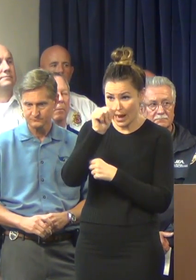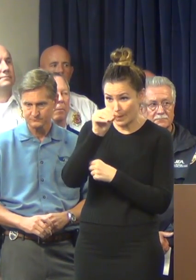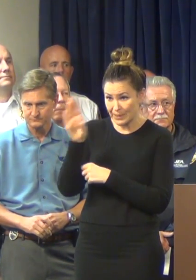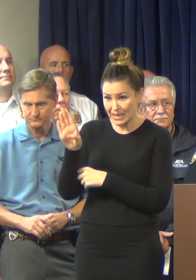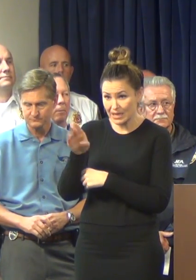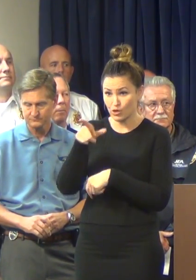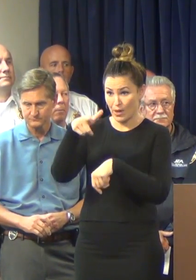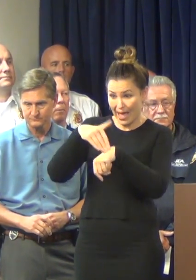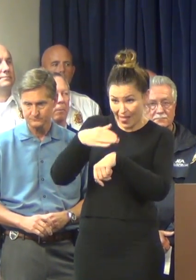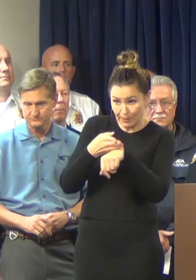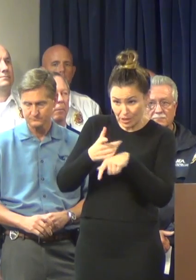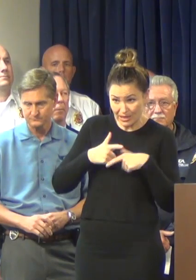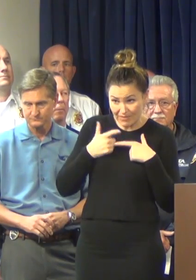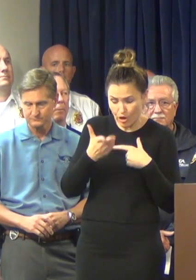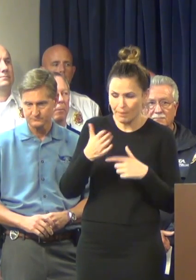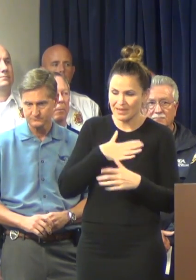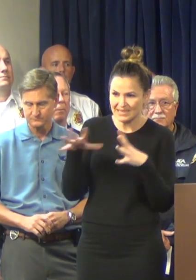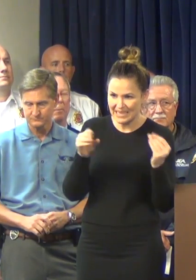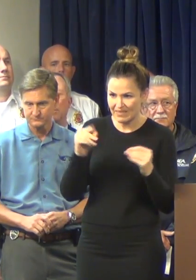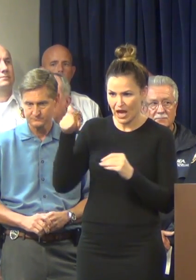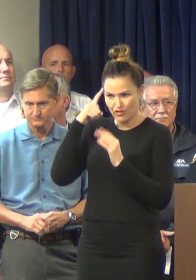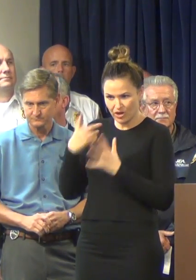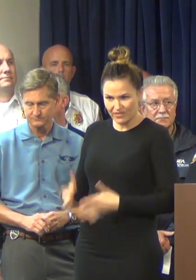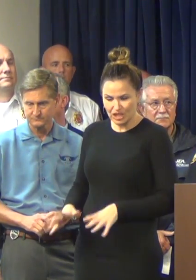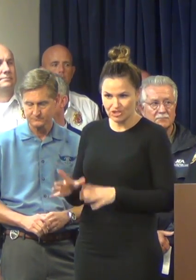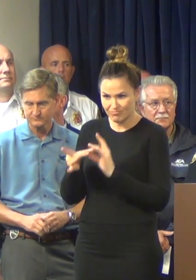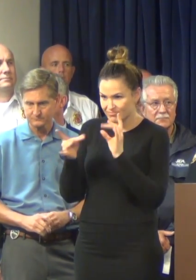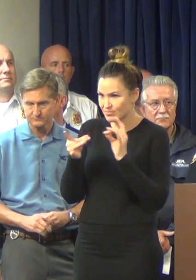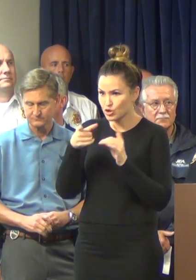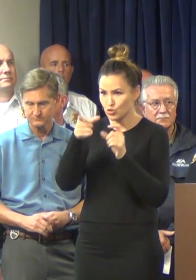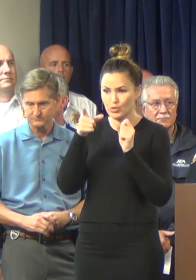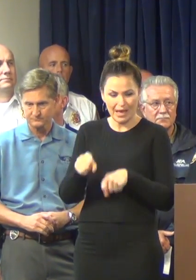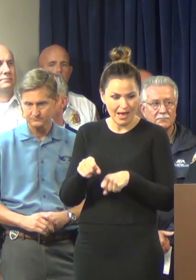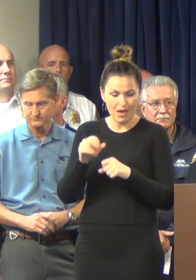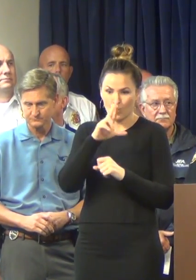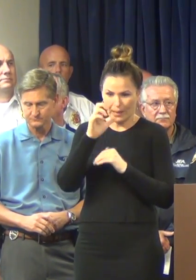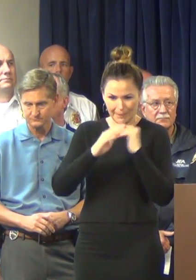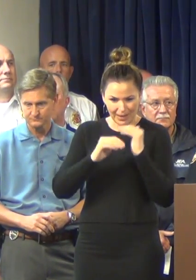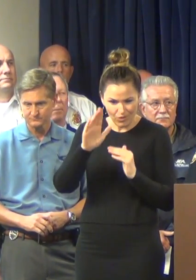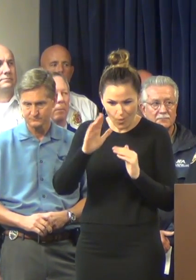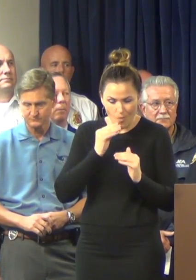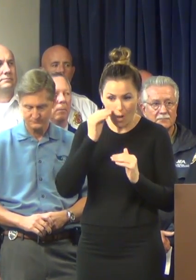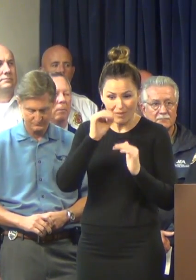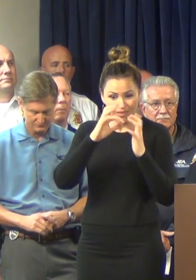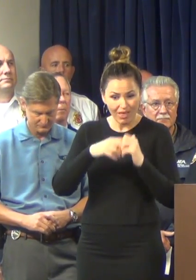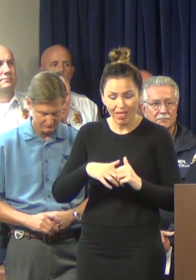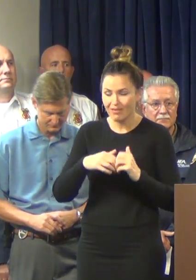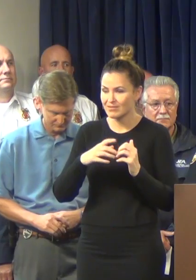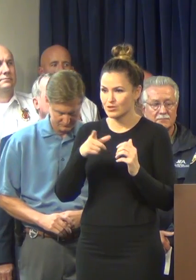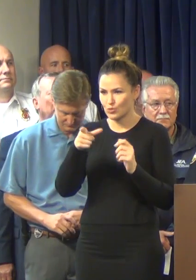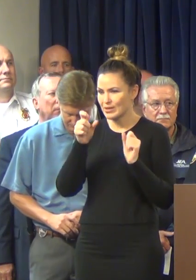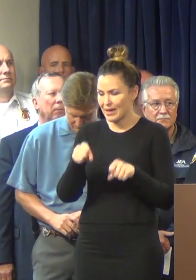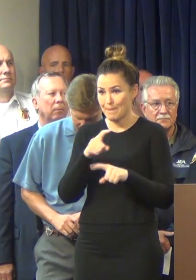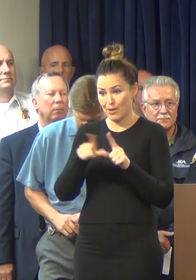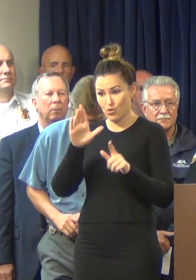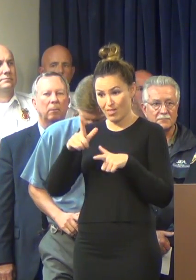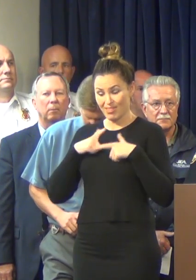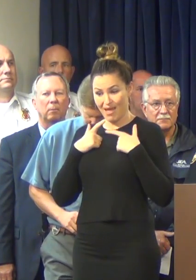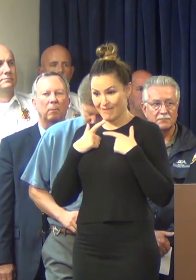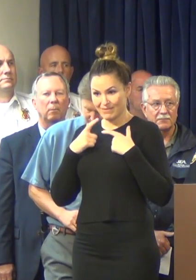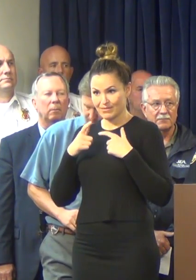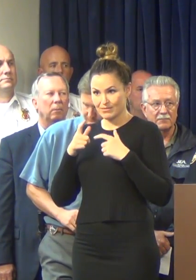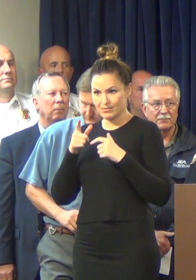at the beach, leave. The governor said it. You can rebuild a business, you can rebuild a home, you cannot rebuild a life. Catastrophic conditions are likely to